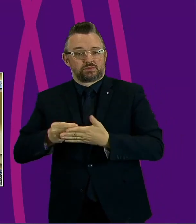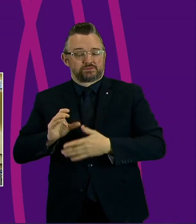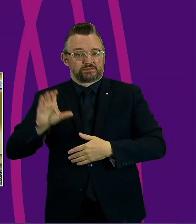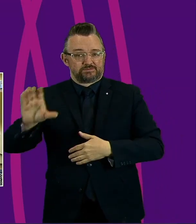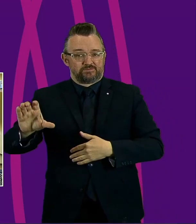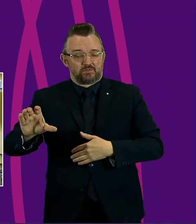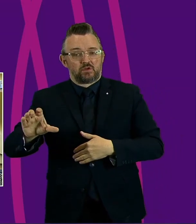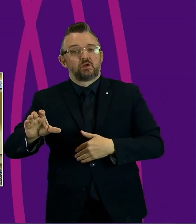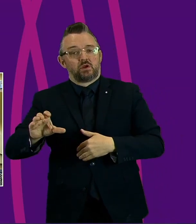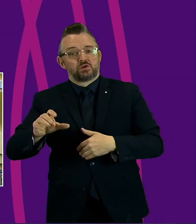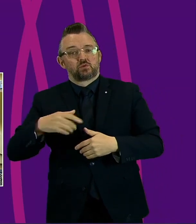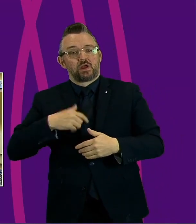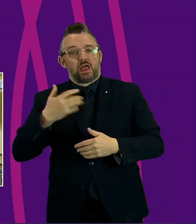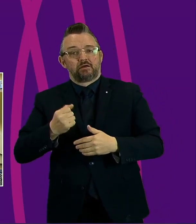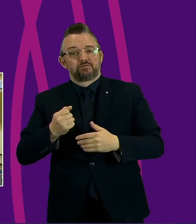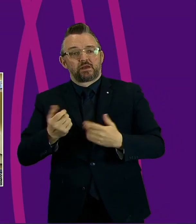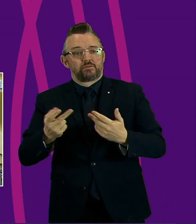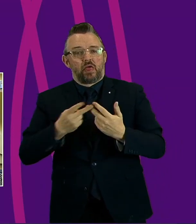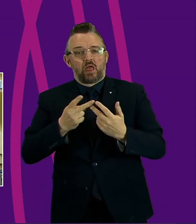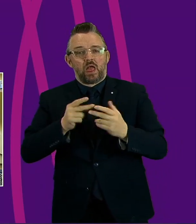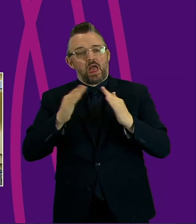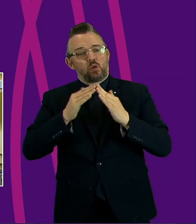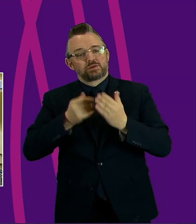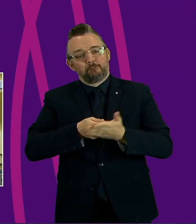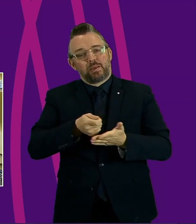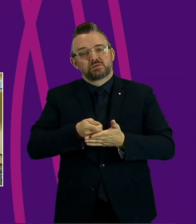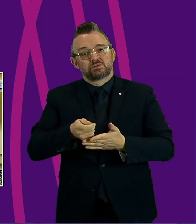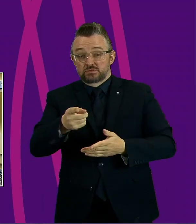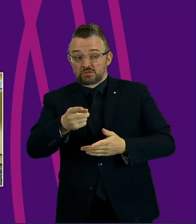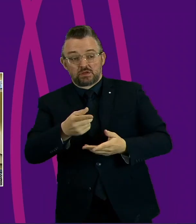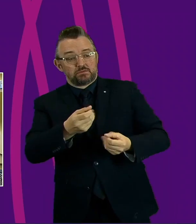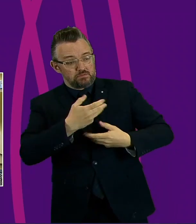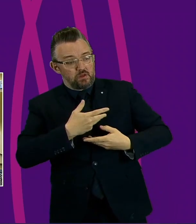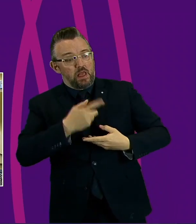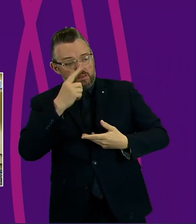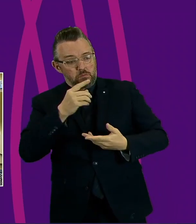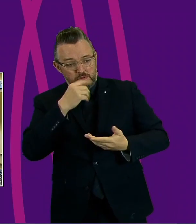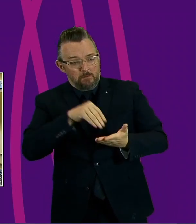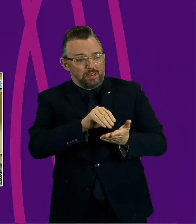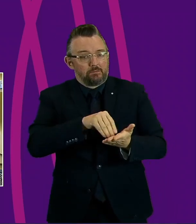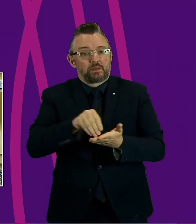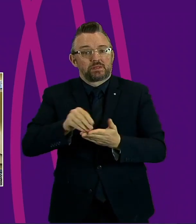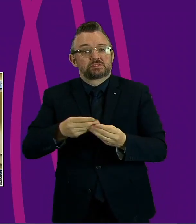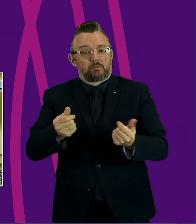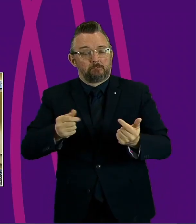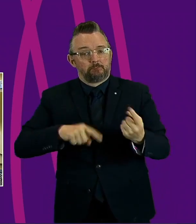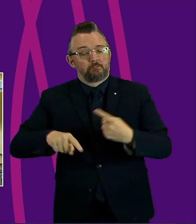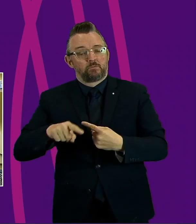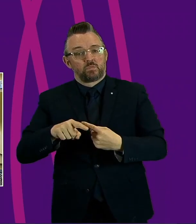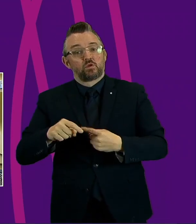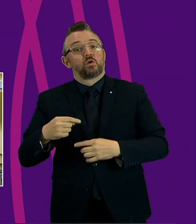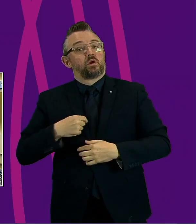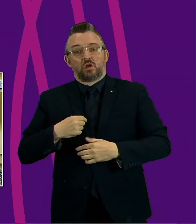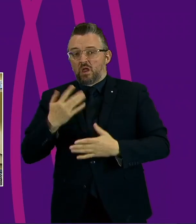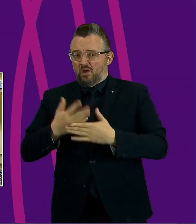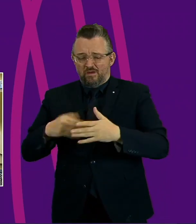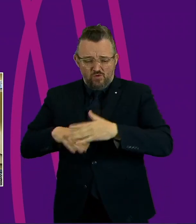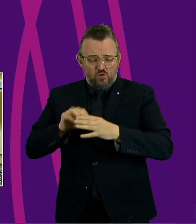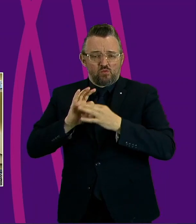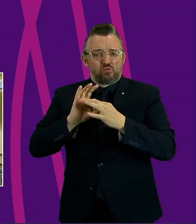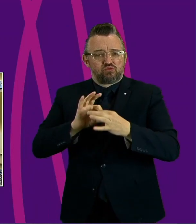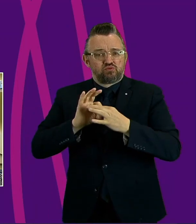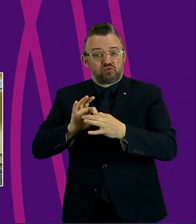to support discretionary housing payments. So these are important discussions that the Government will be very actively engaged in as we go